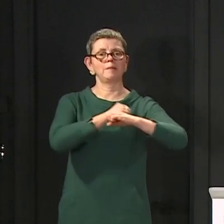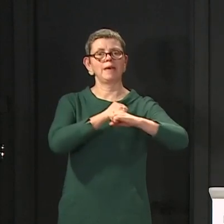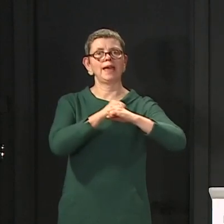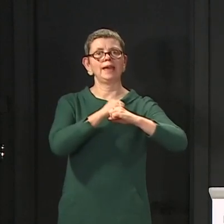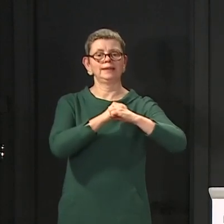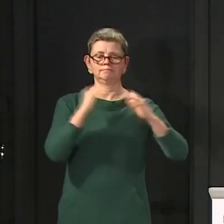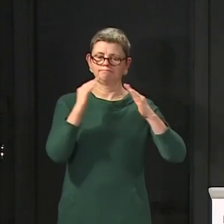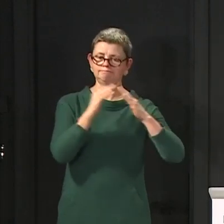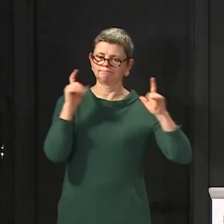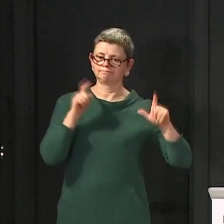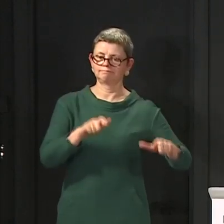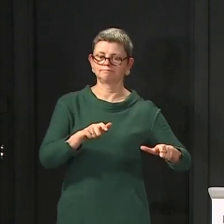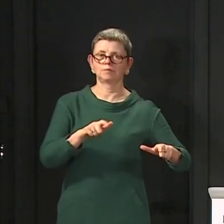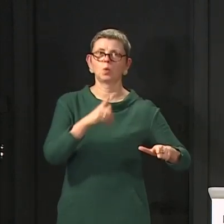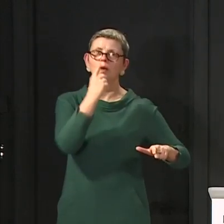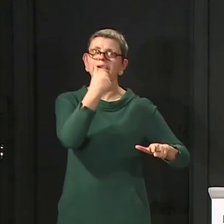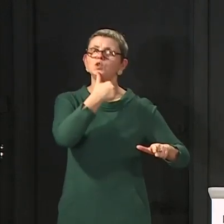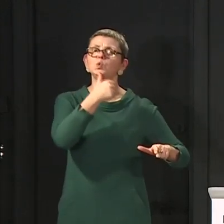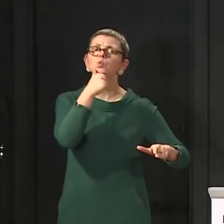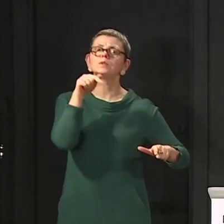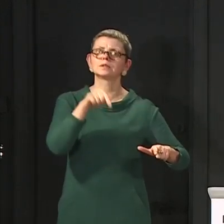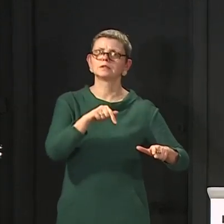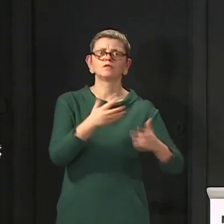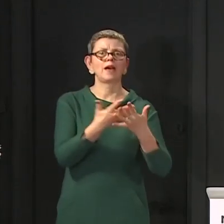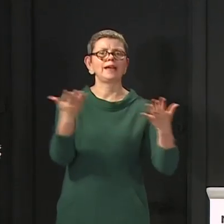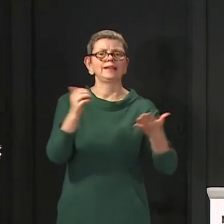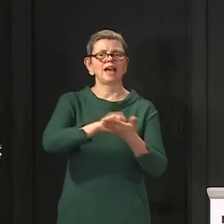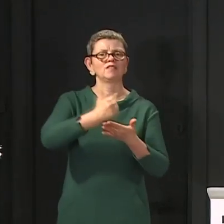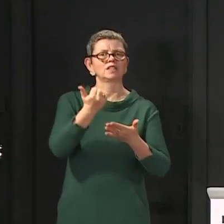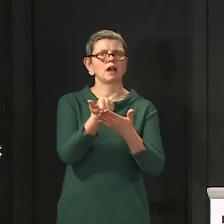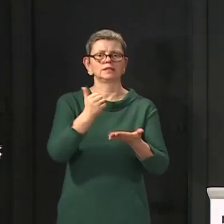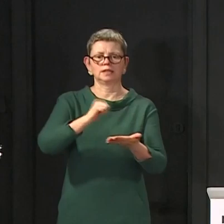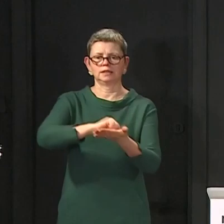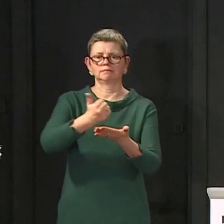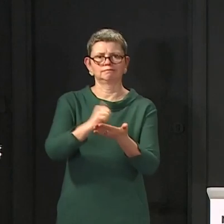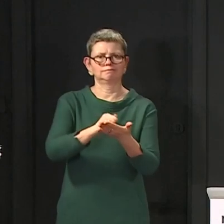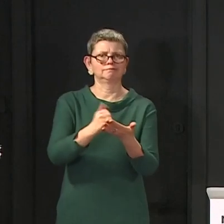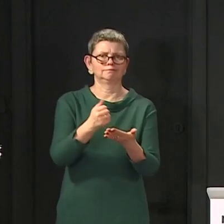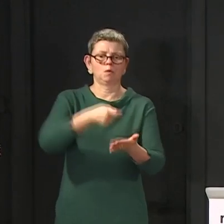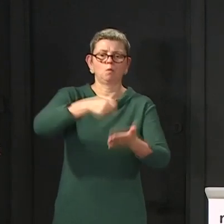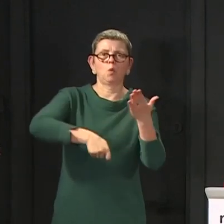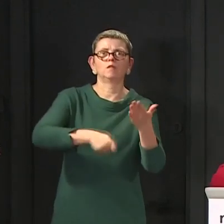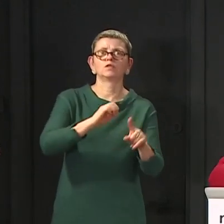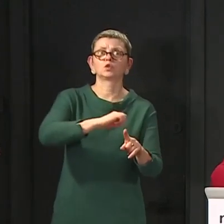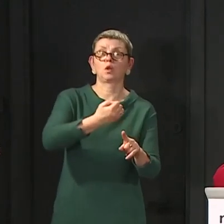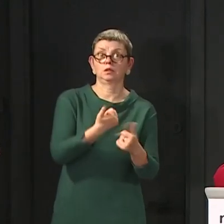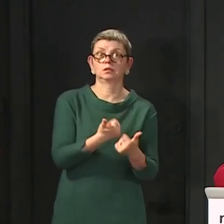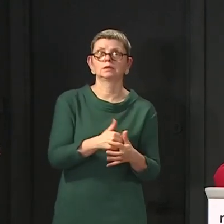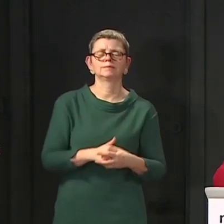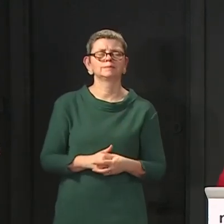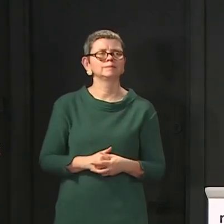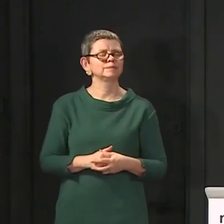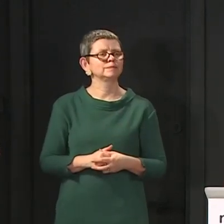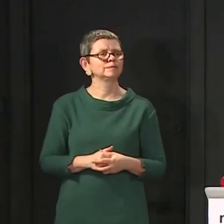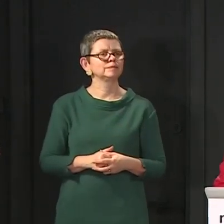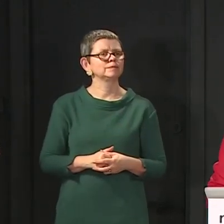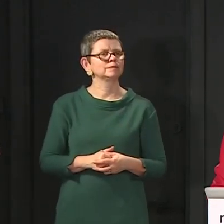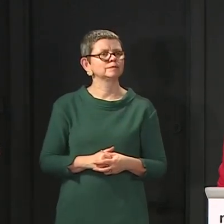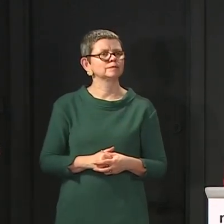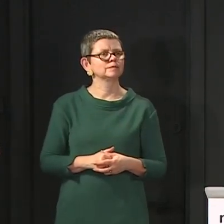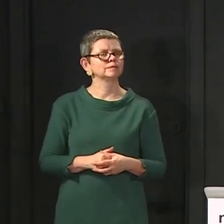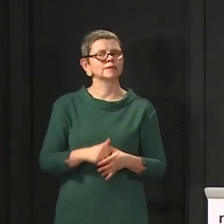home, can be utilised for any advertising space in Scotland. Kathleen Nutt from the